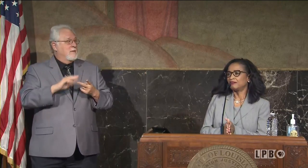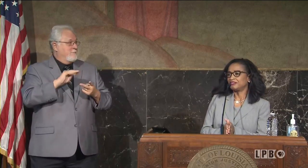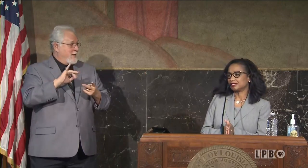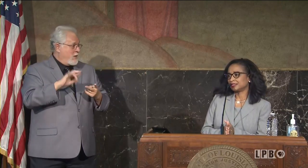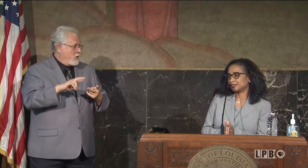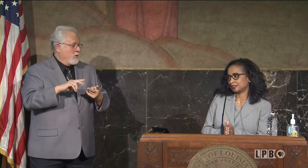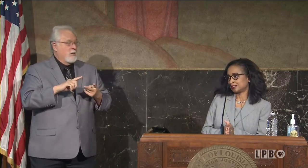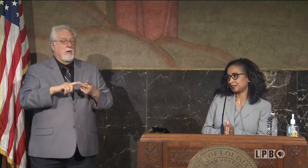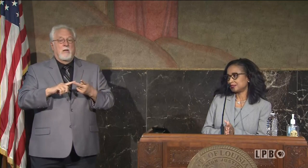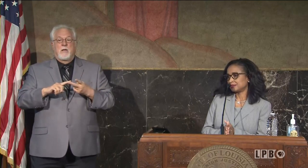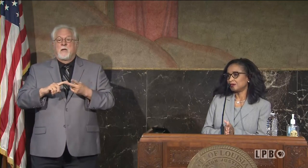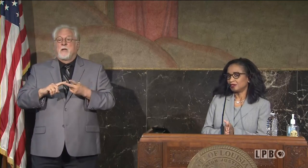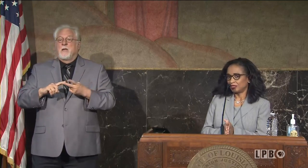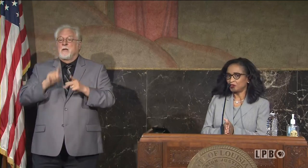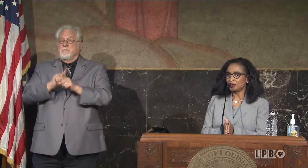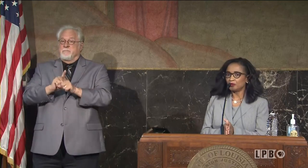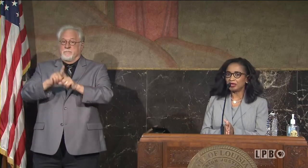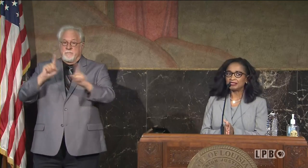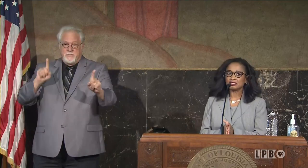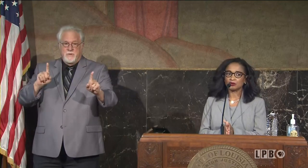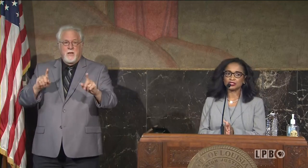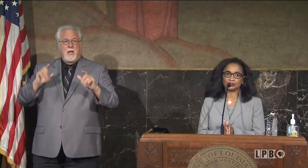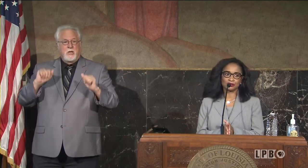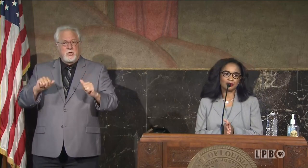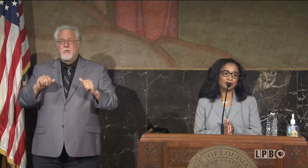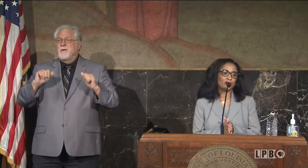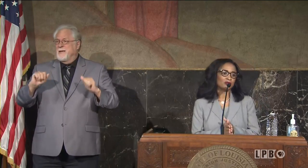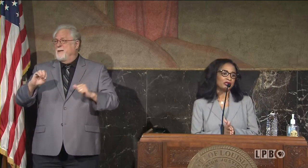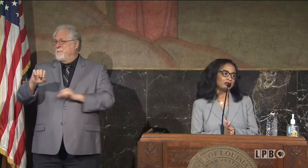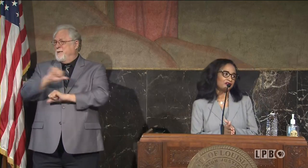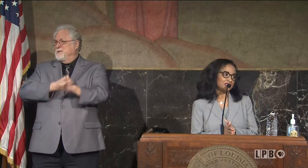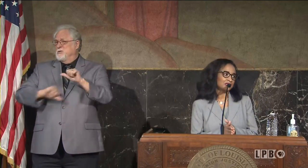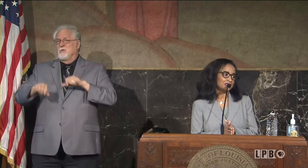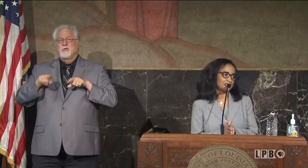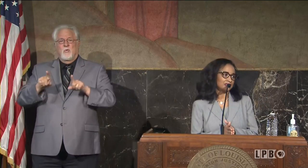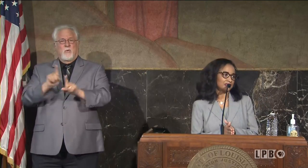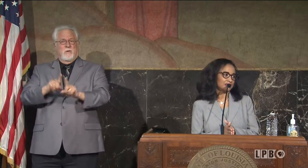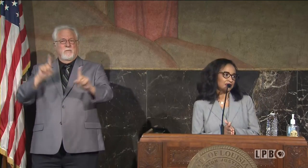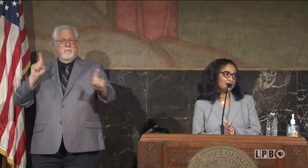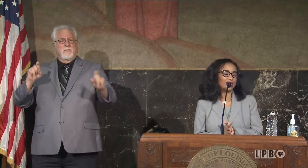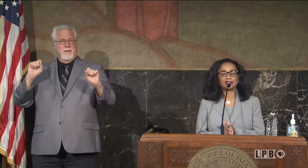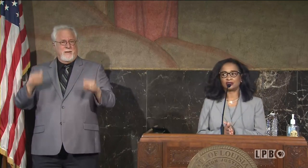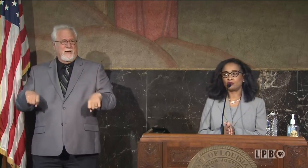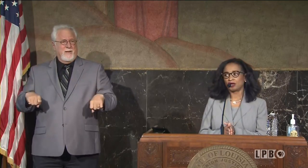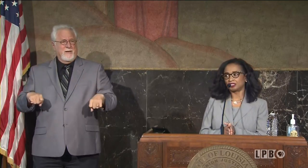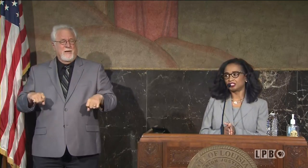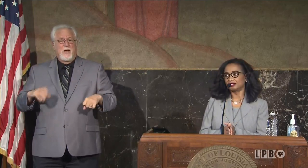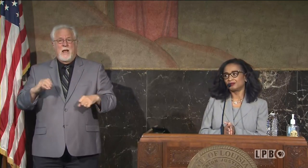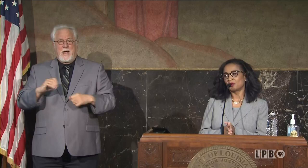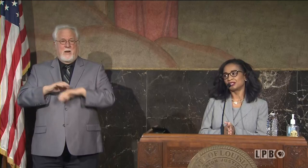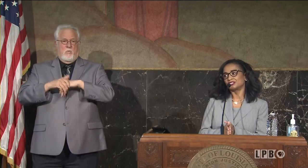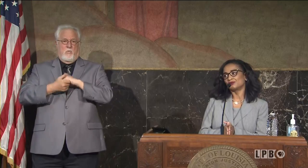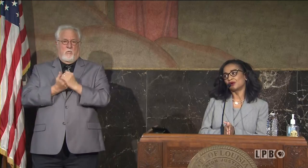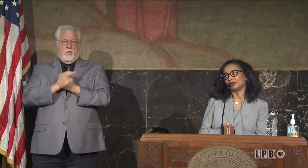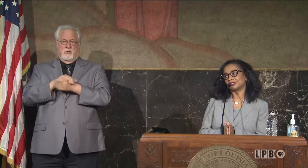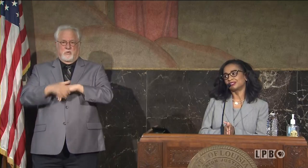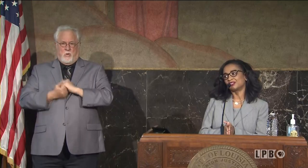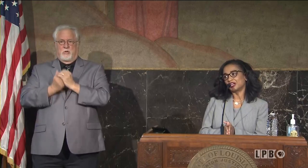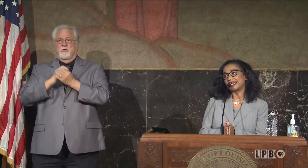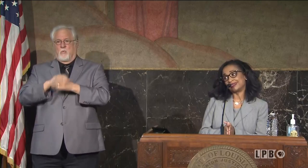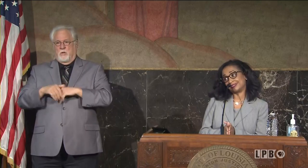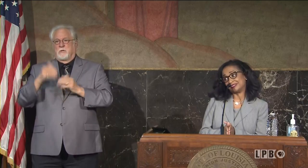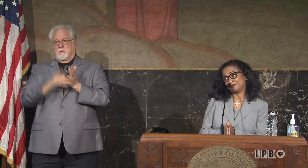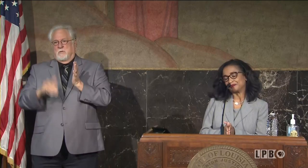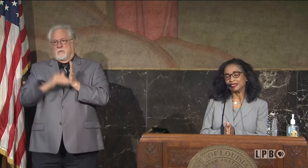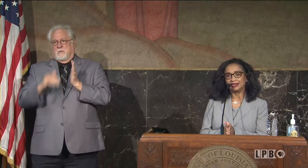to physically distance, and you can remain social while being physically distant, and to wash